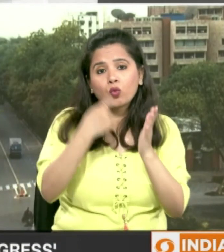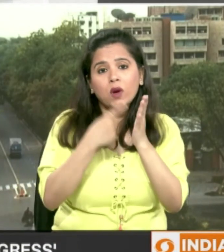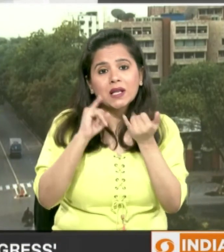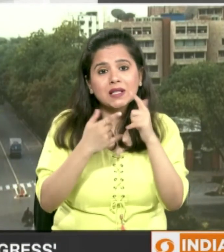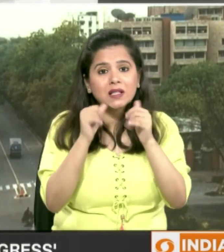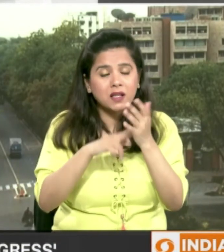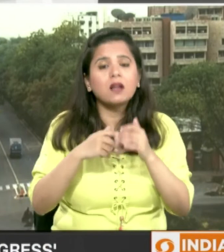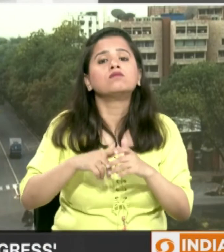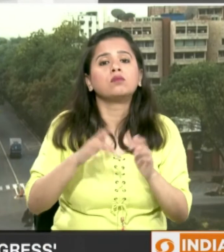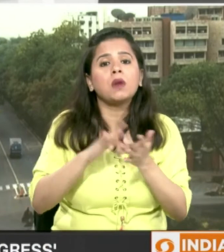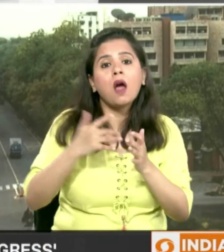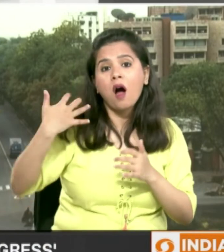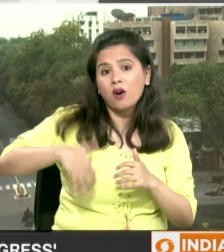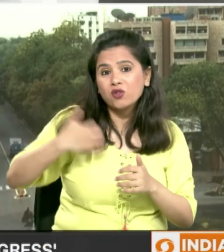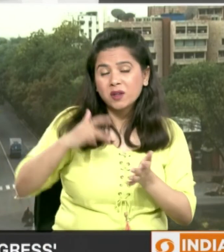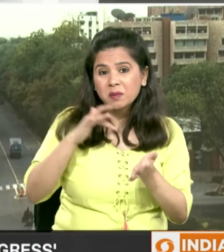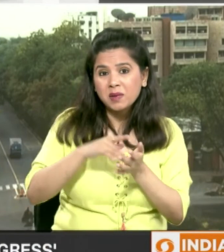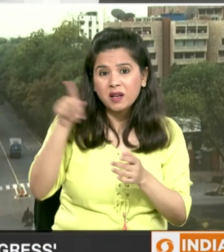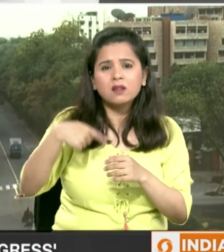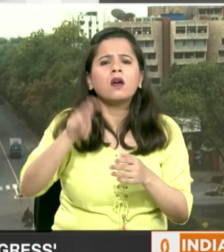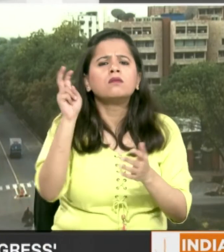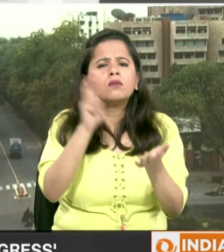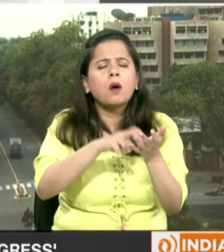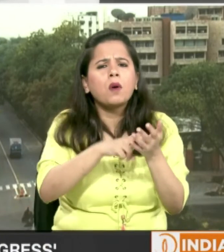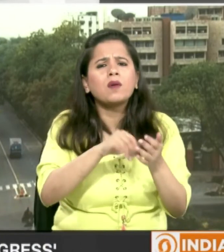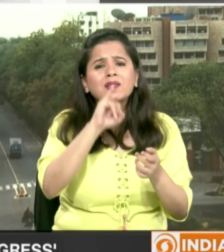Fernandez. Argentina has registered